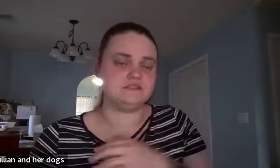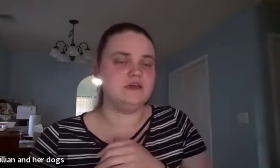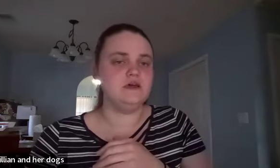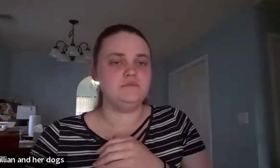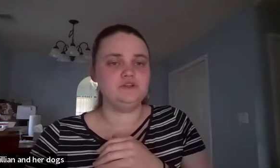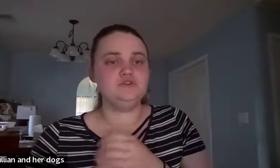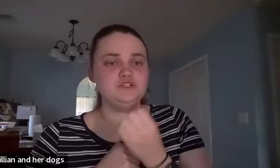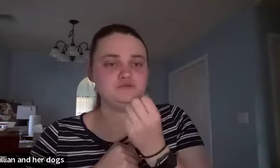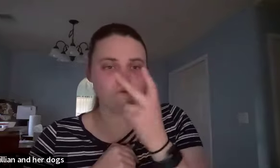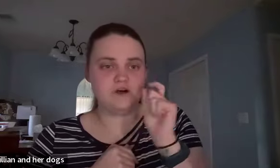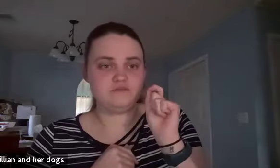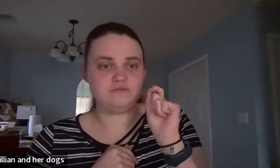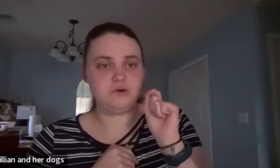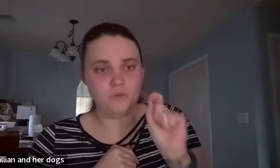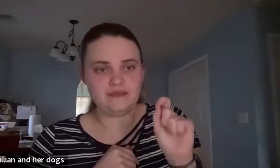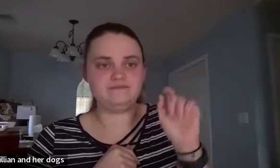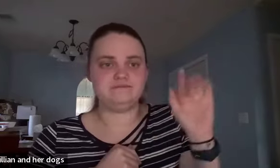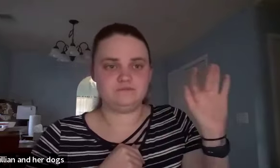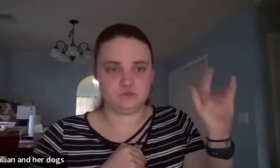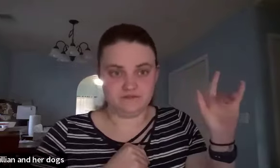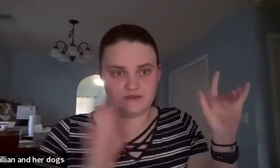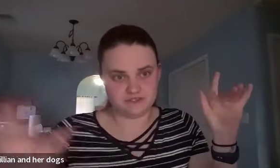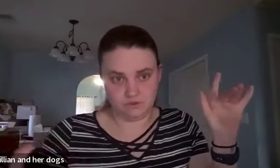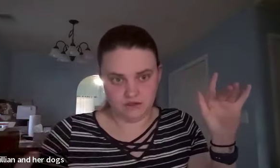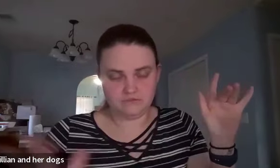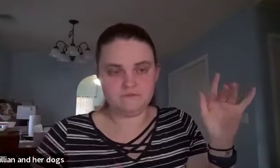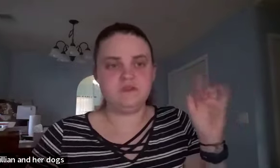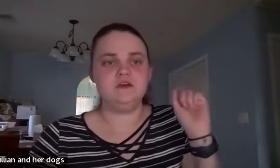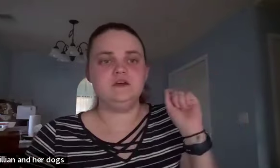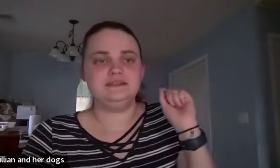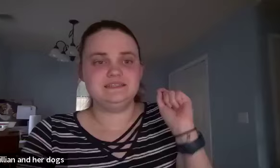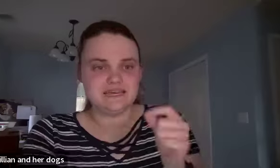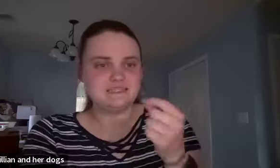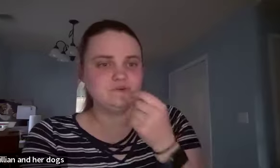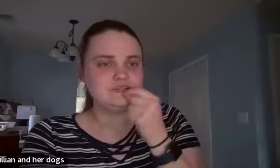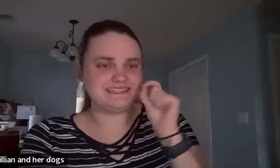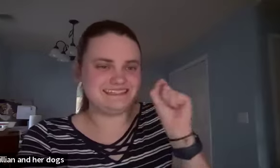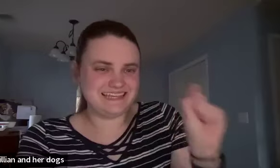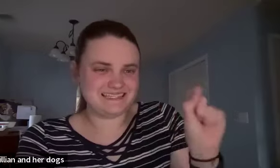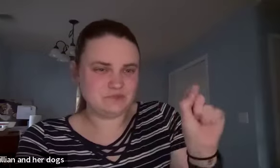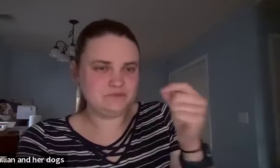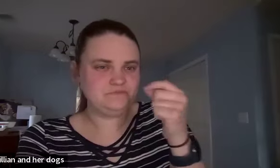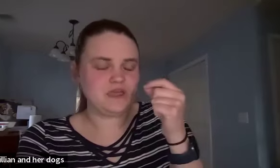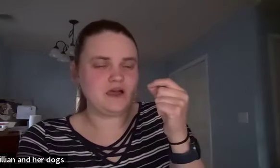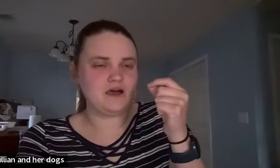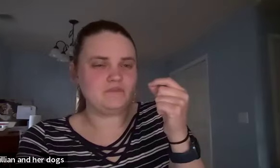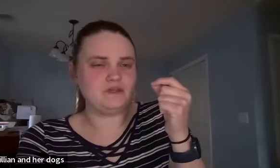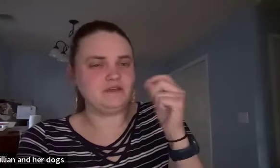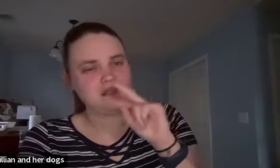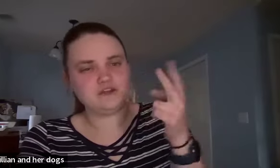cents, but you could do 12.25 as well. Decimal is decimal. Kind of